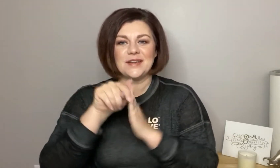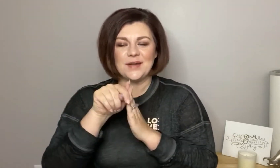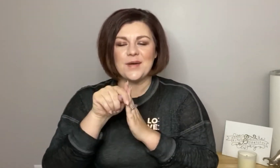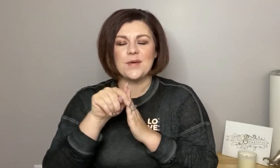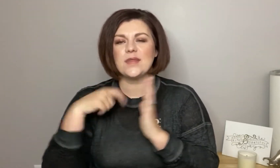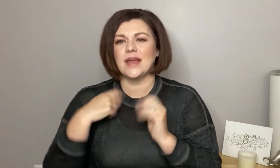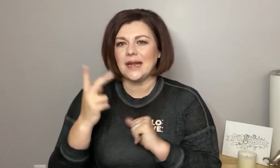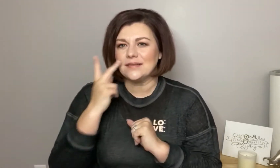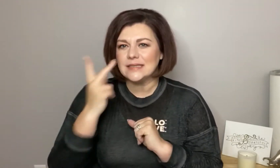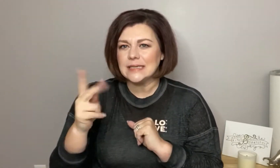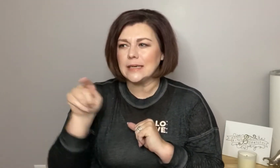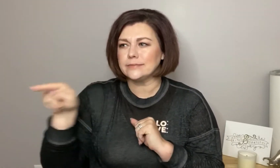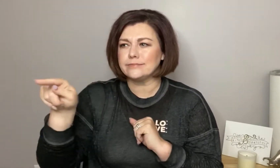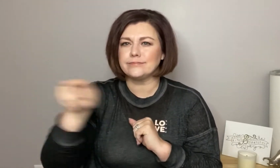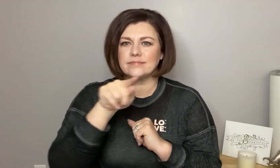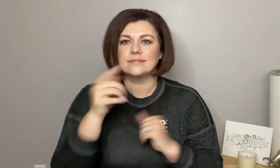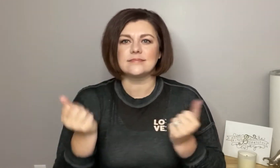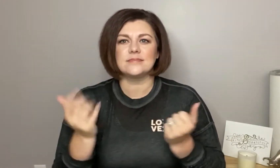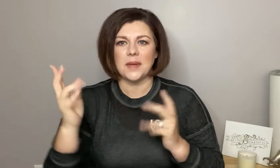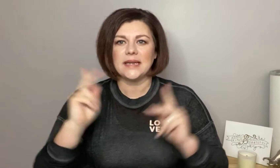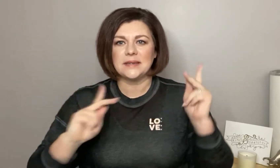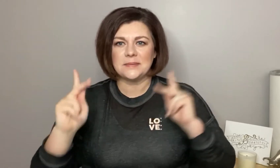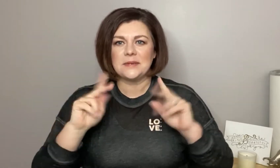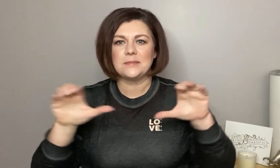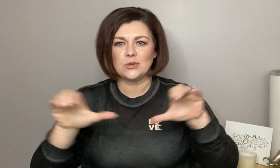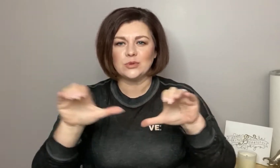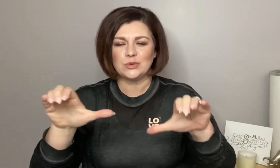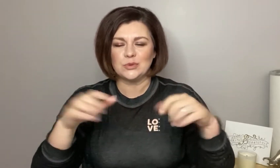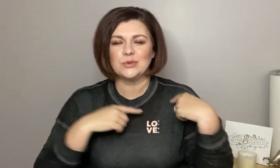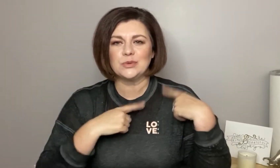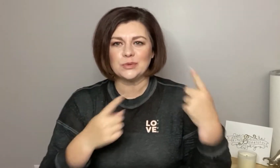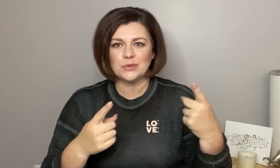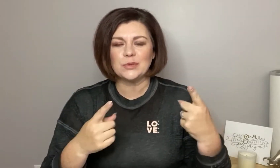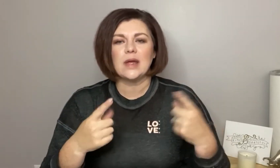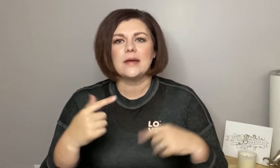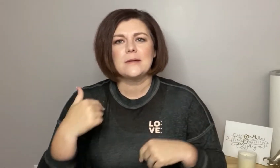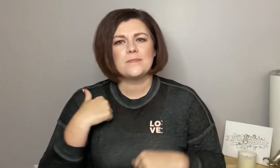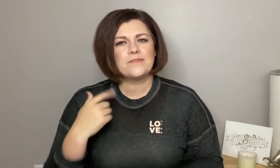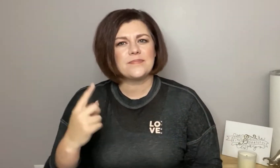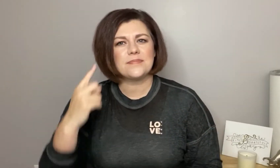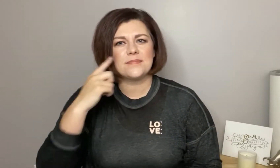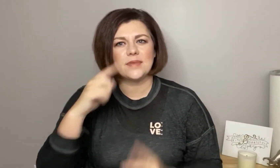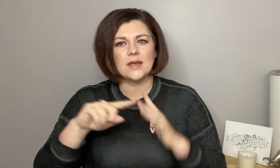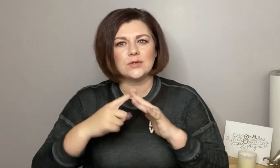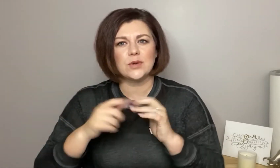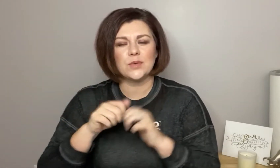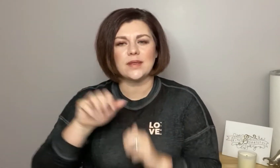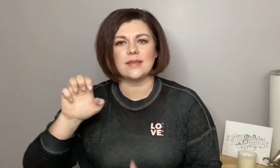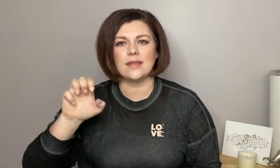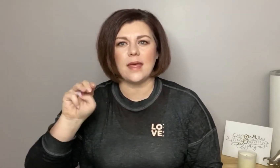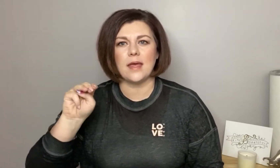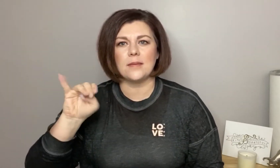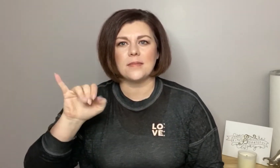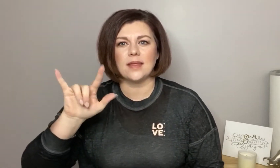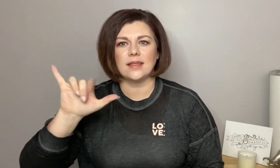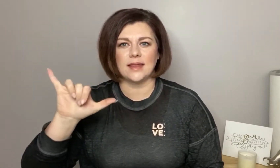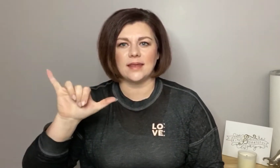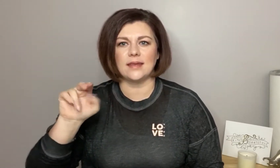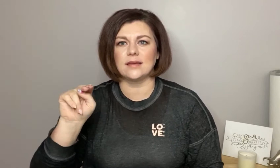a video that I've seen a few different people do so far, and I think